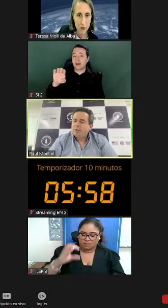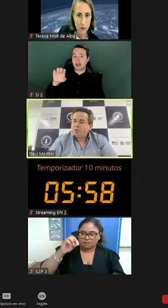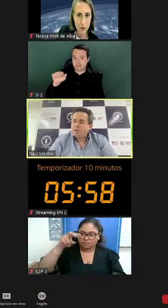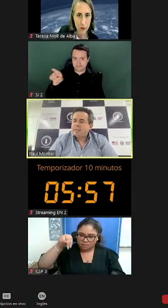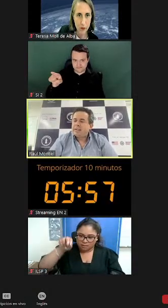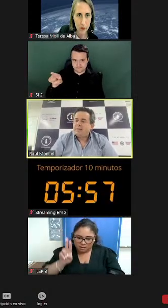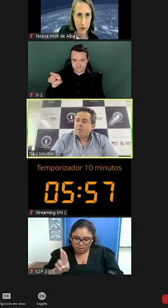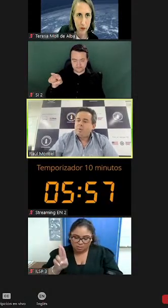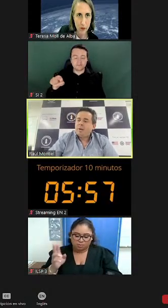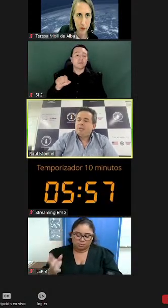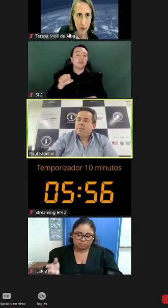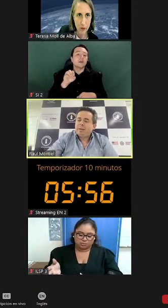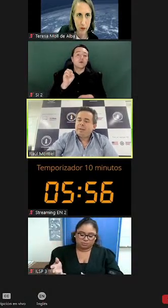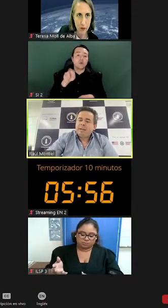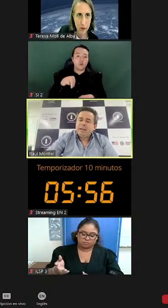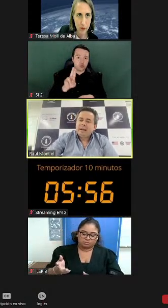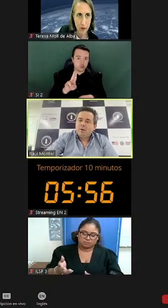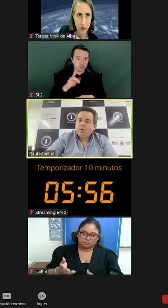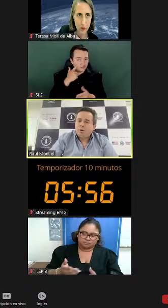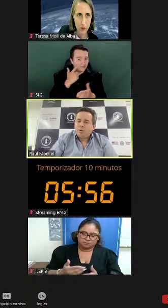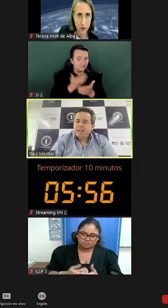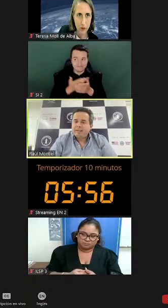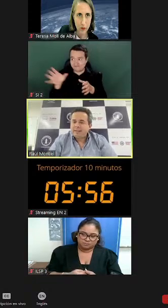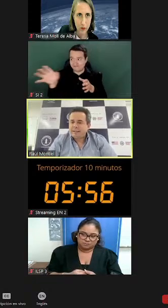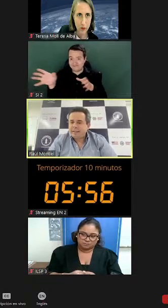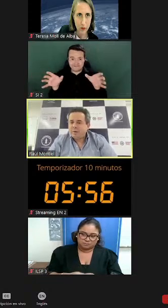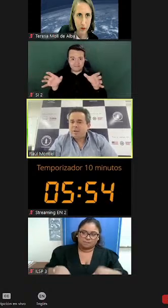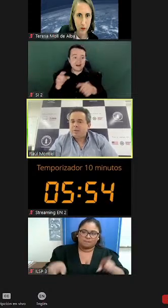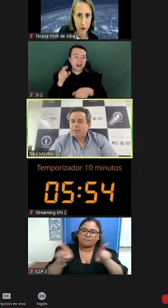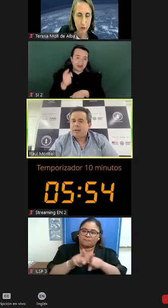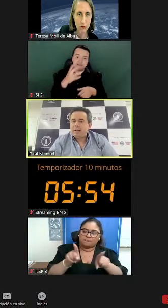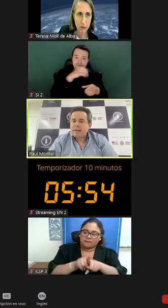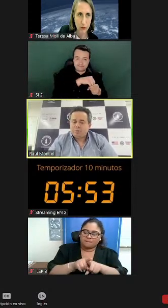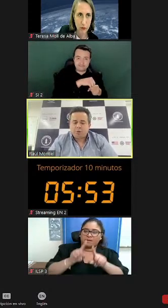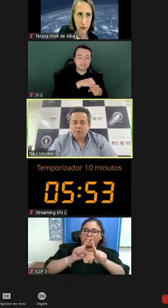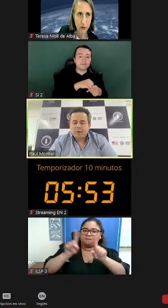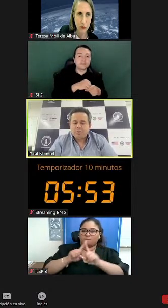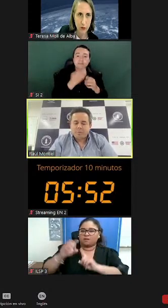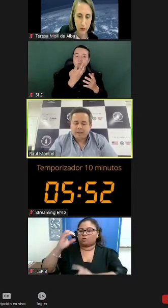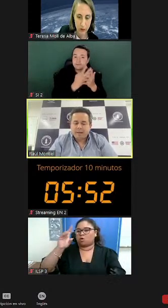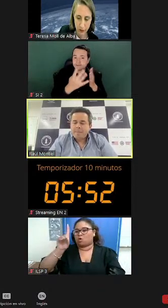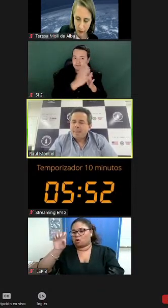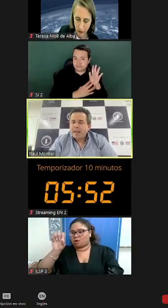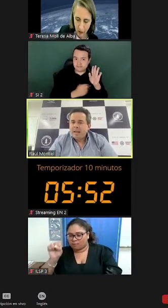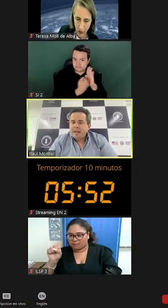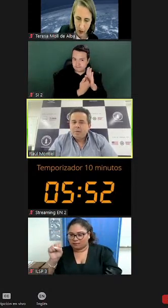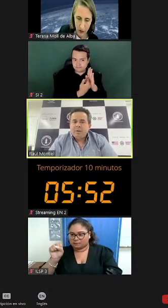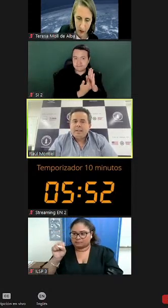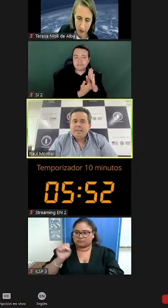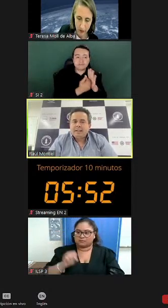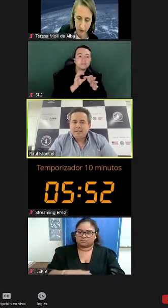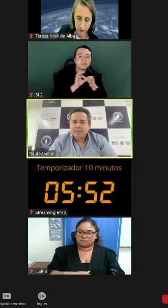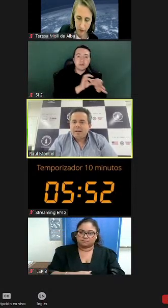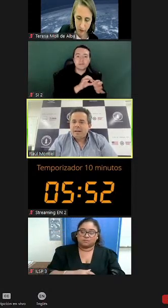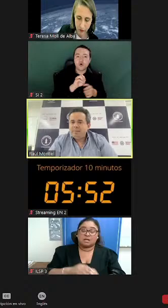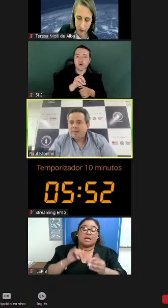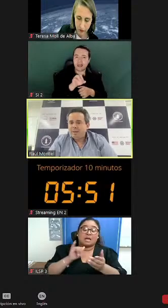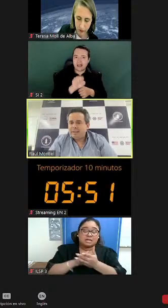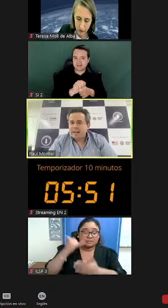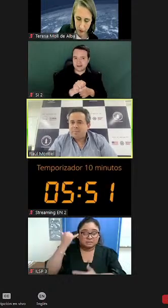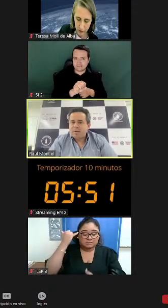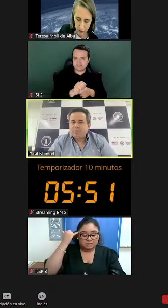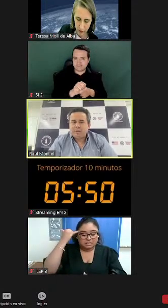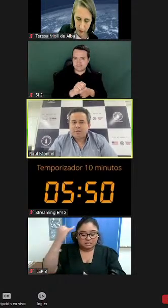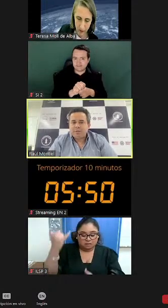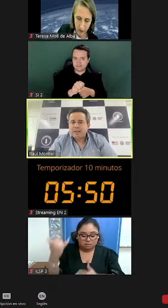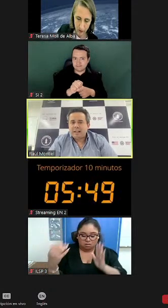un indicators this control dashboard will be faith working on sdgs and